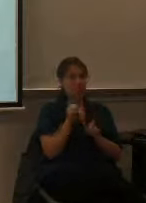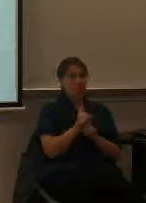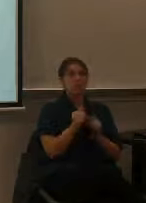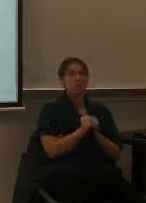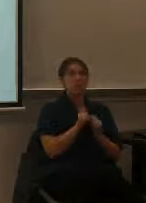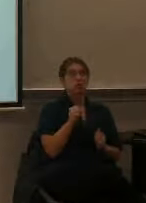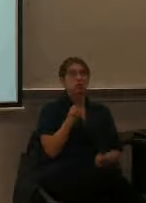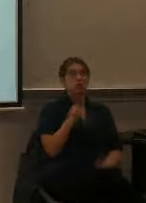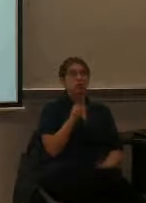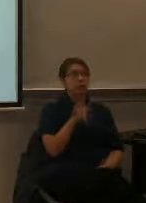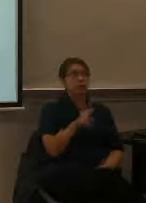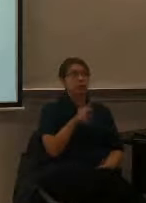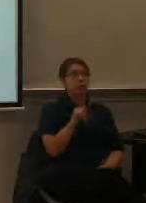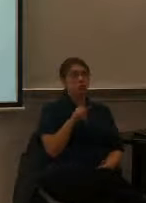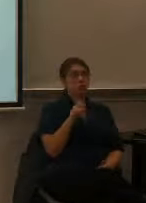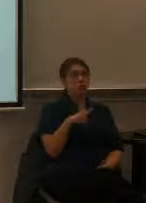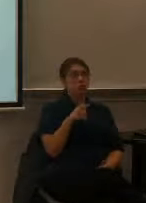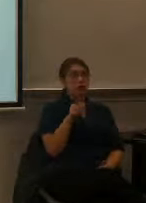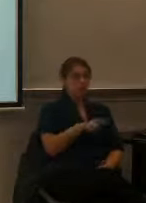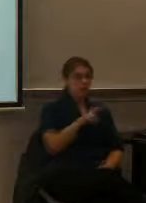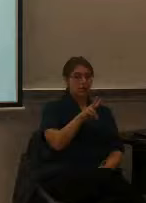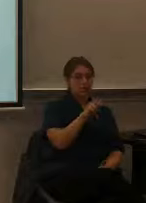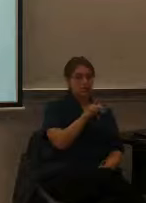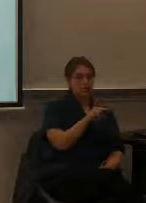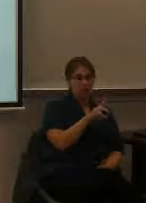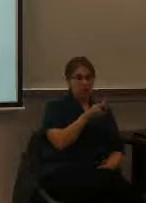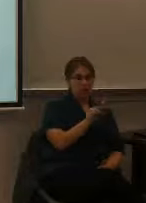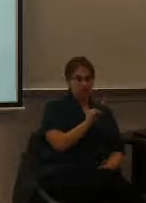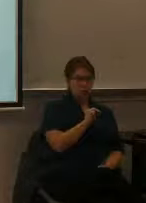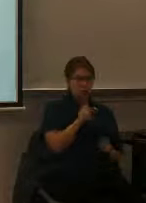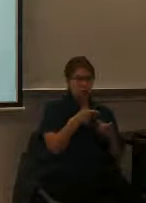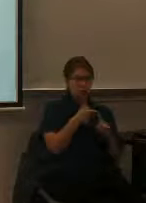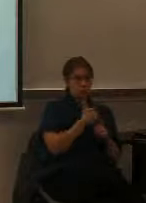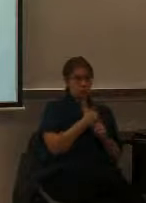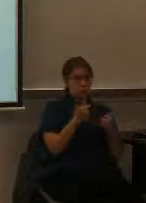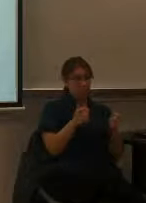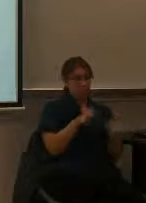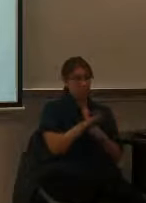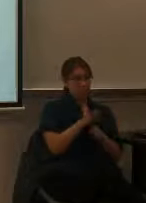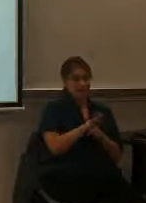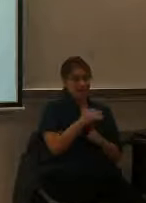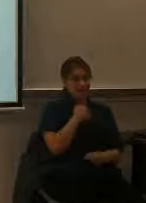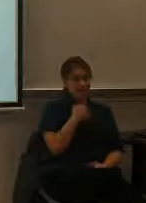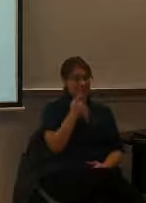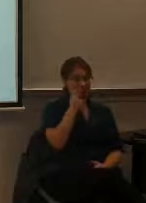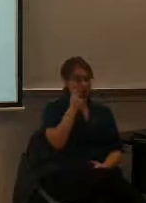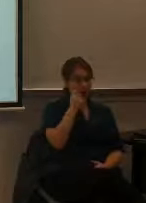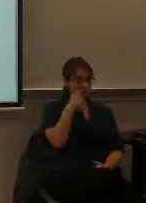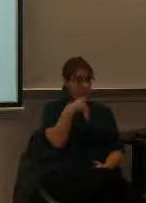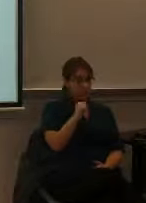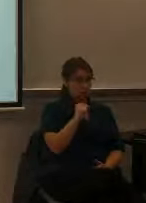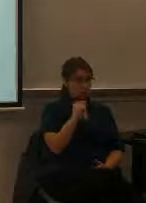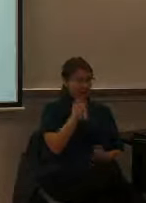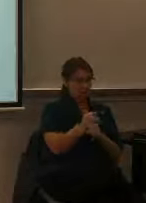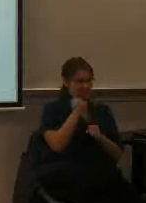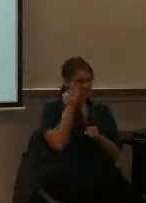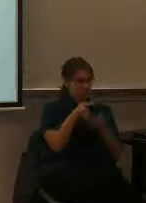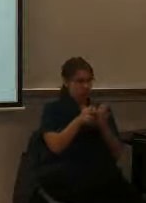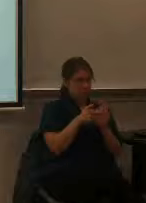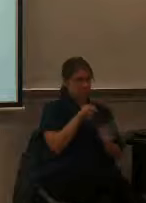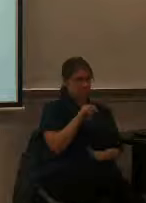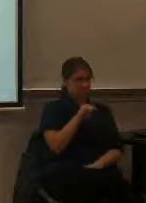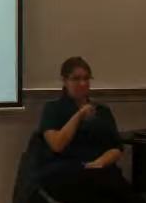it's Schindler trap or the Van Dorn bottle. So once you get big enough to have an eye spot and sort of get an idea of what direction is, then